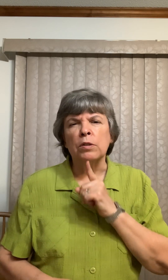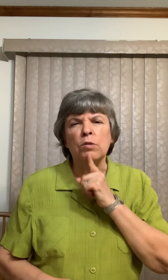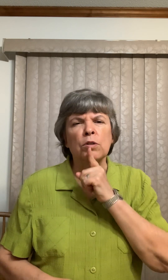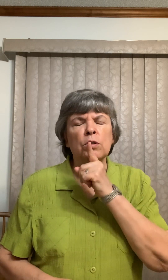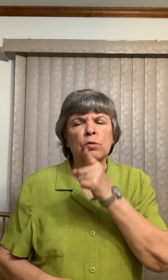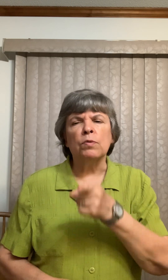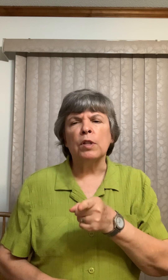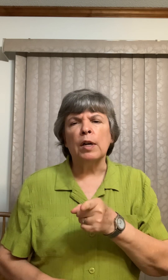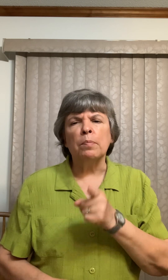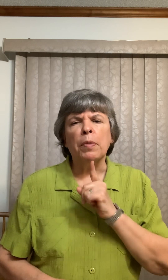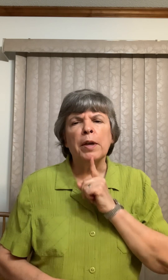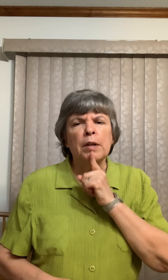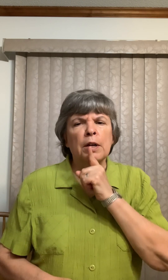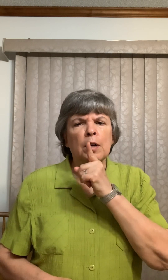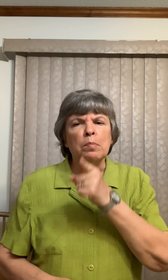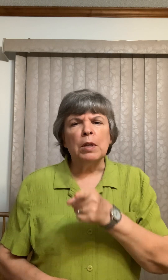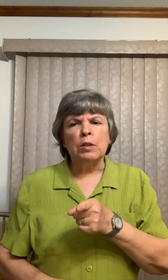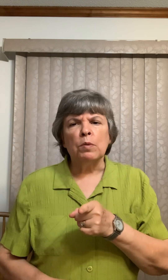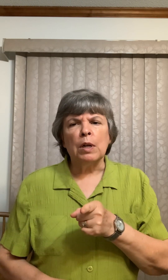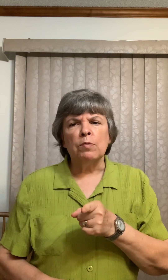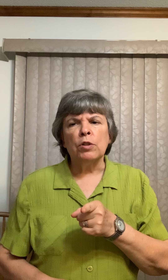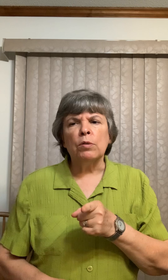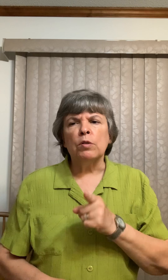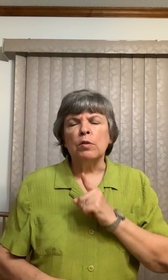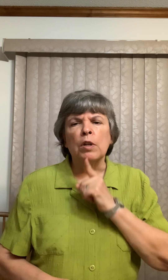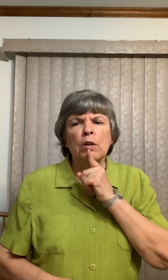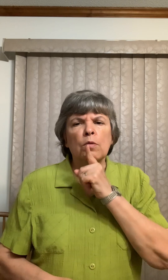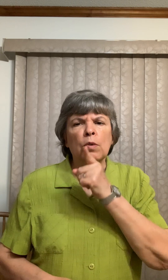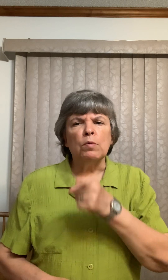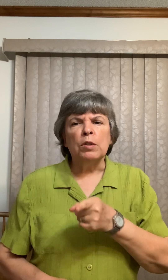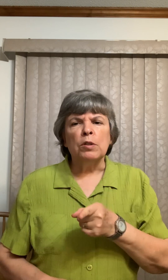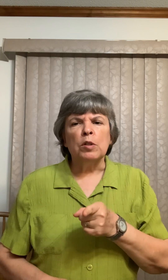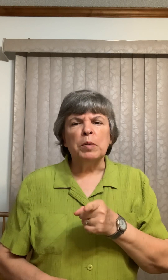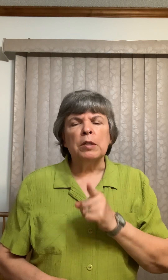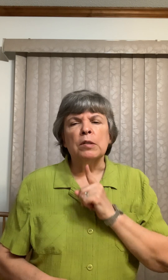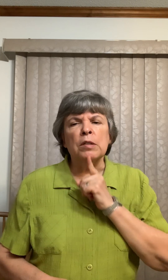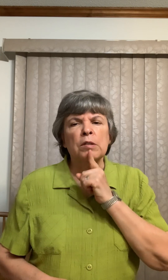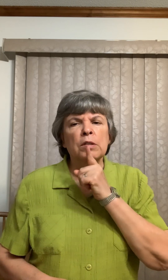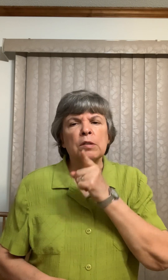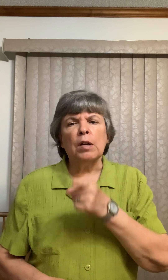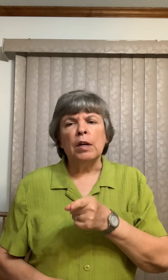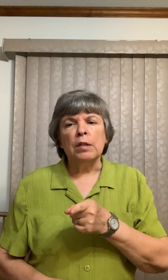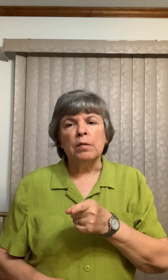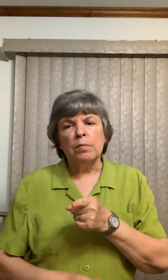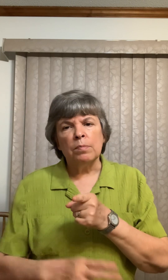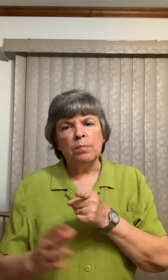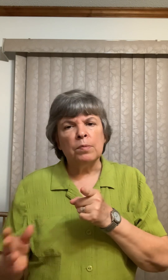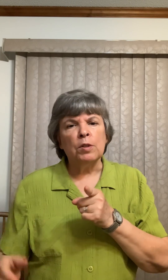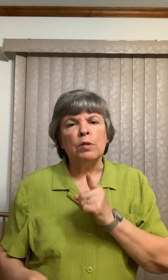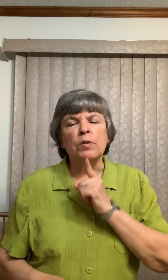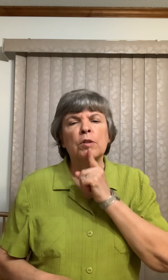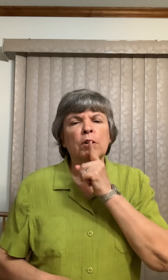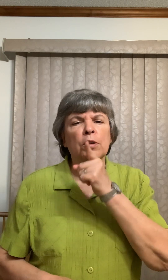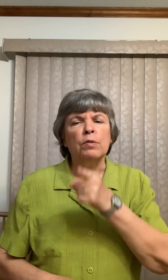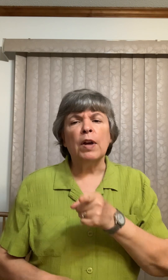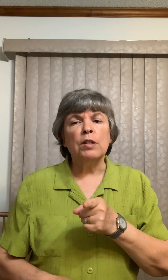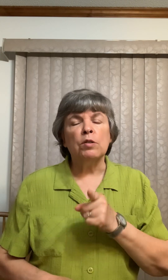you can use for that. That's what I've chosen. One reason is because it's easy to sign, and you know, if the song goes fast, you want